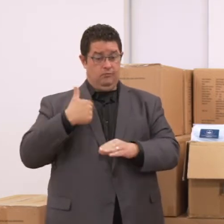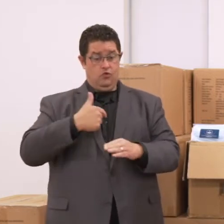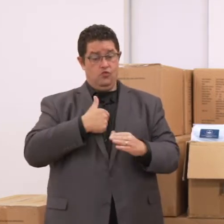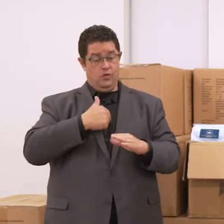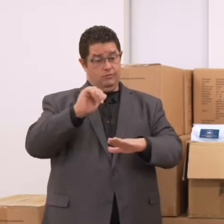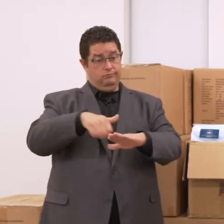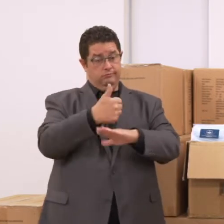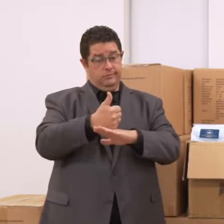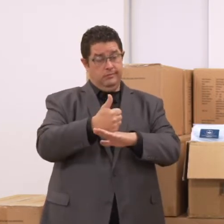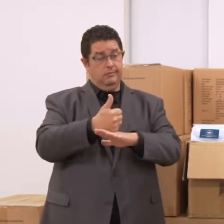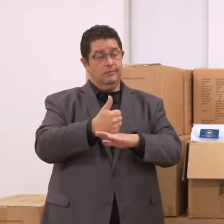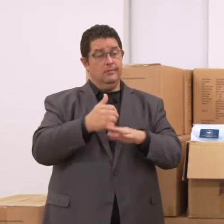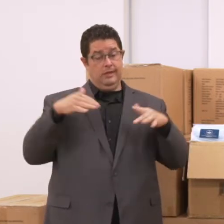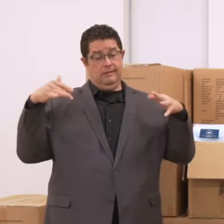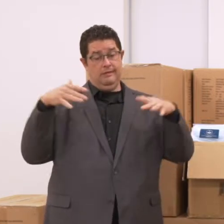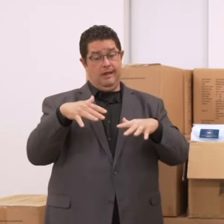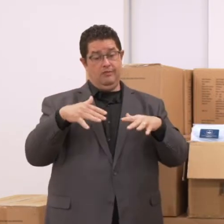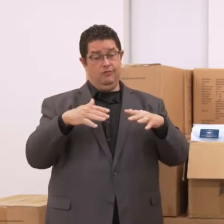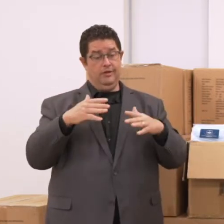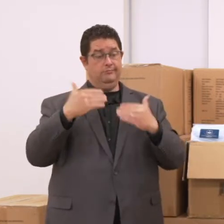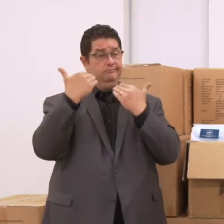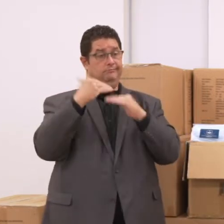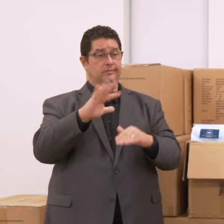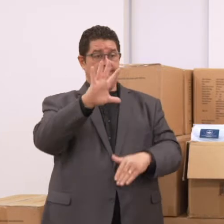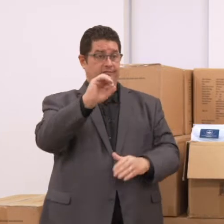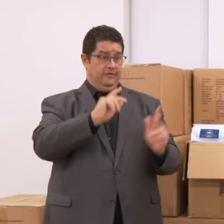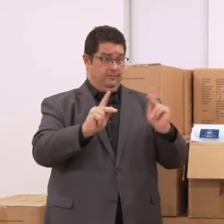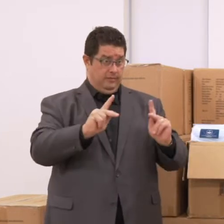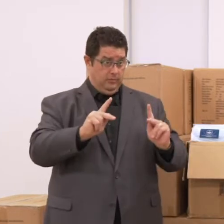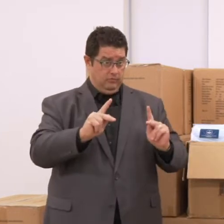in St. Louis County. We know this will be